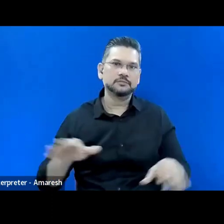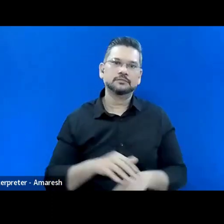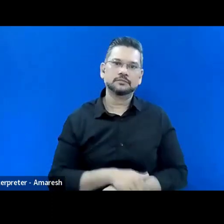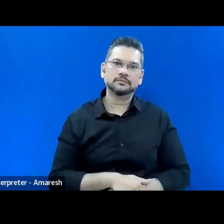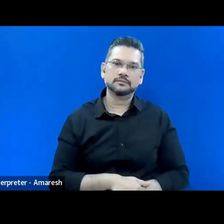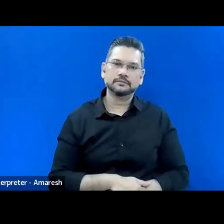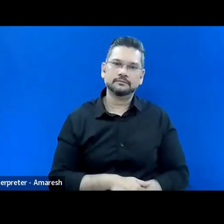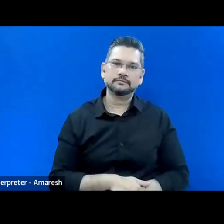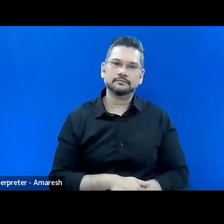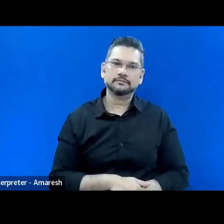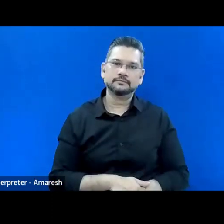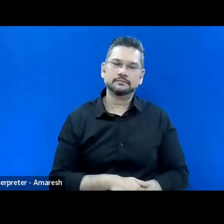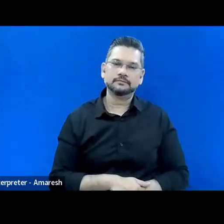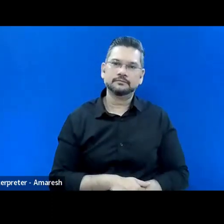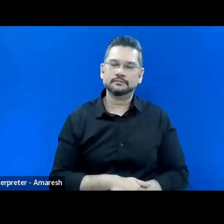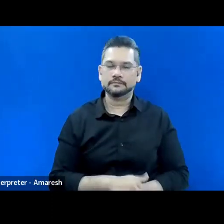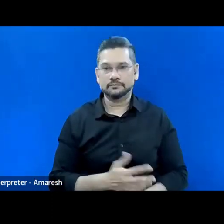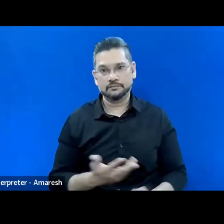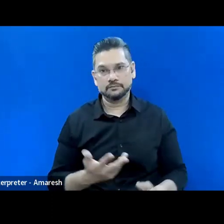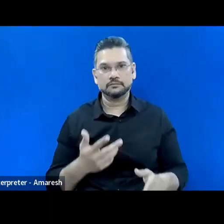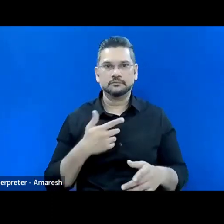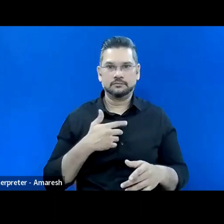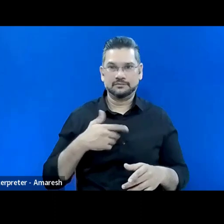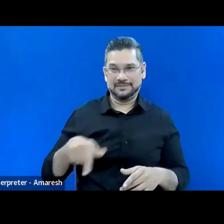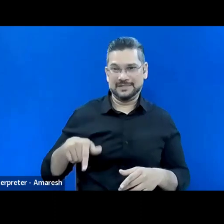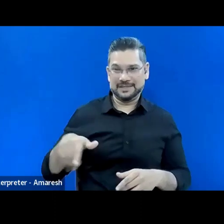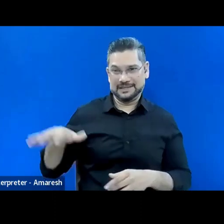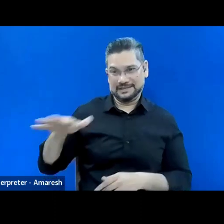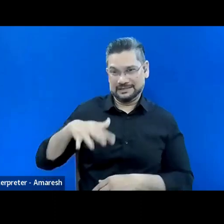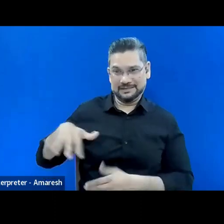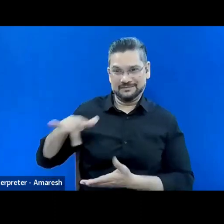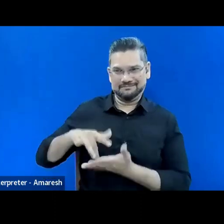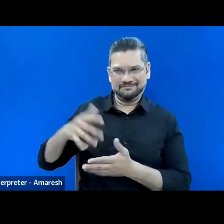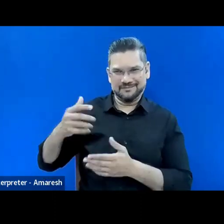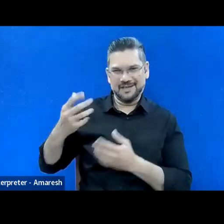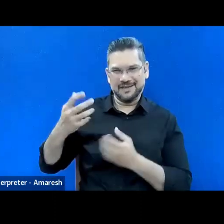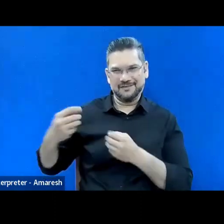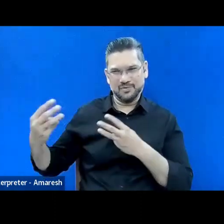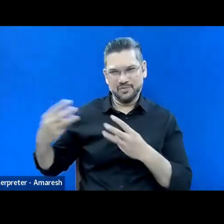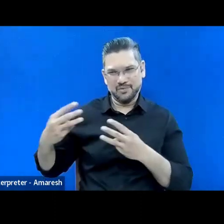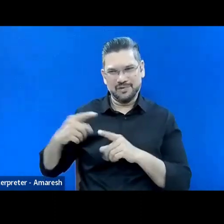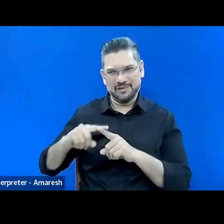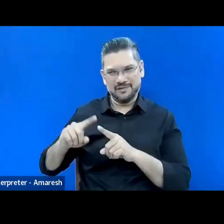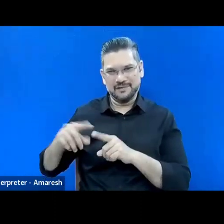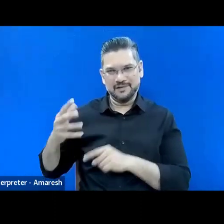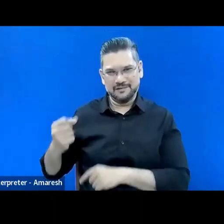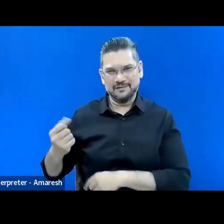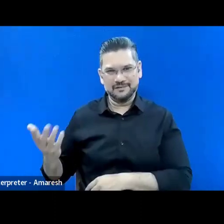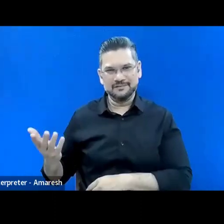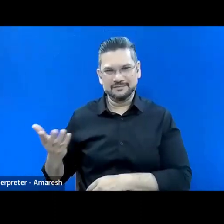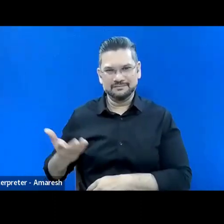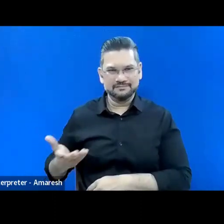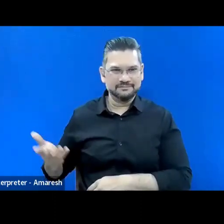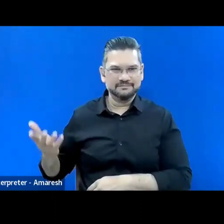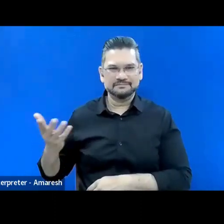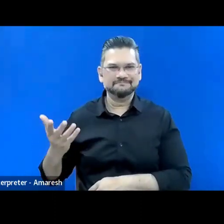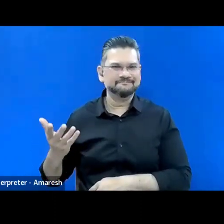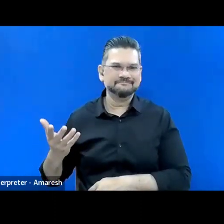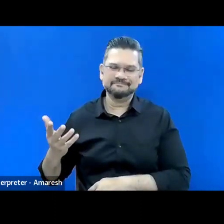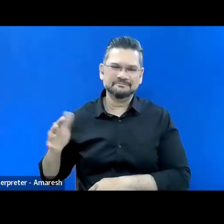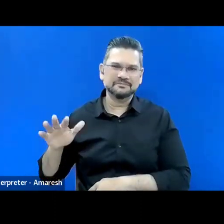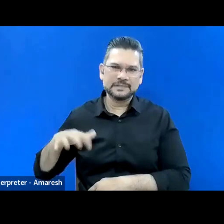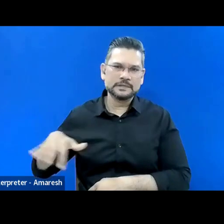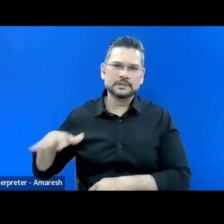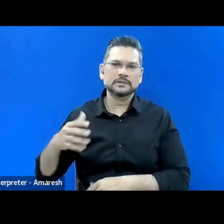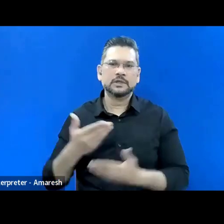people from different regions like us, which are in conflict, they generally don't get the resources and much